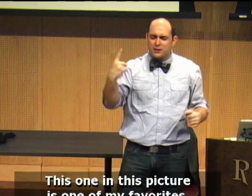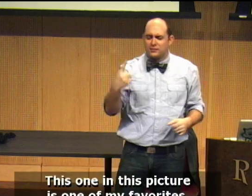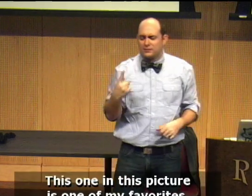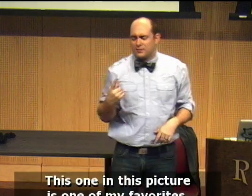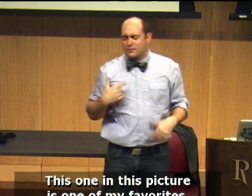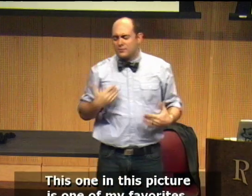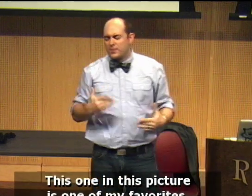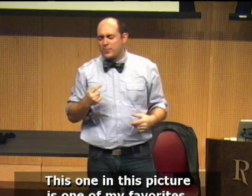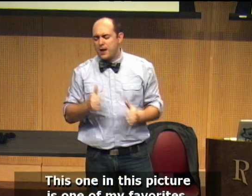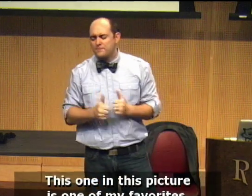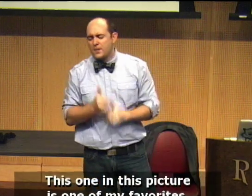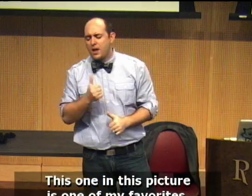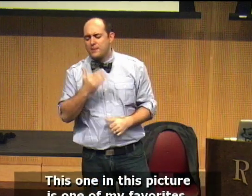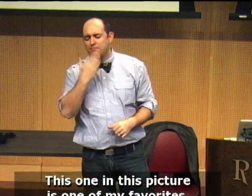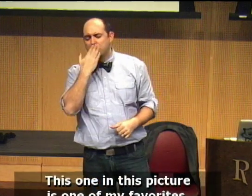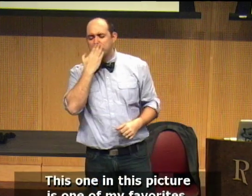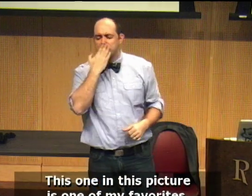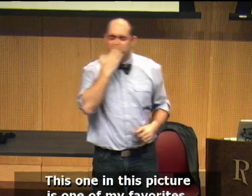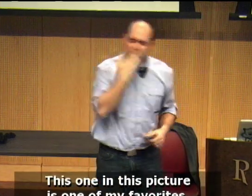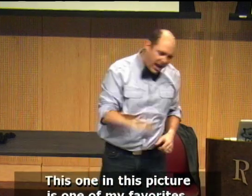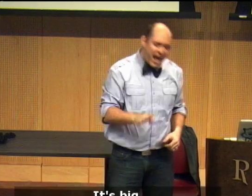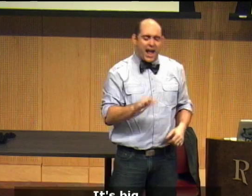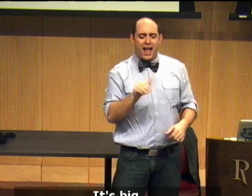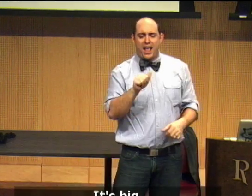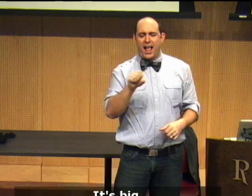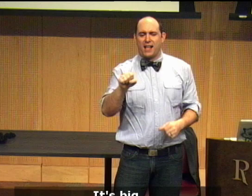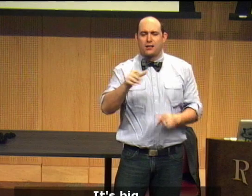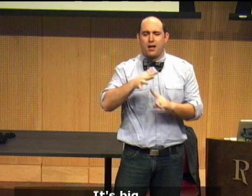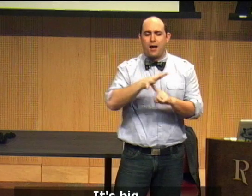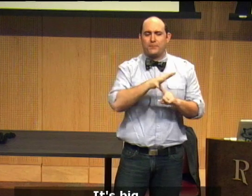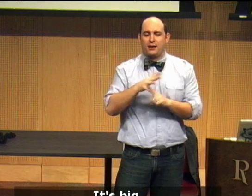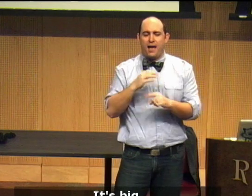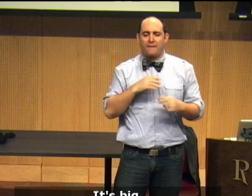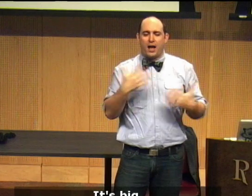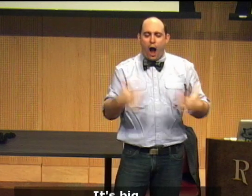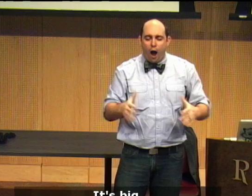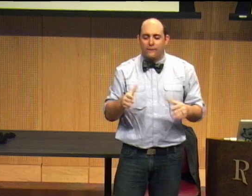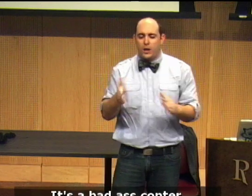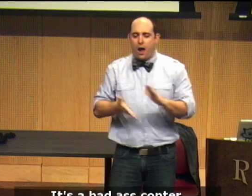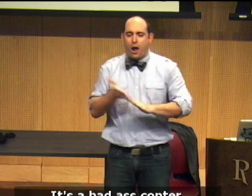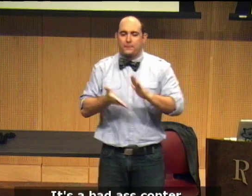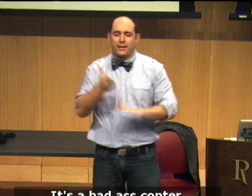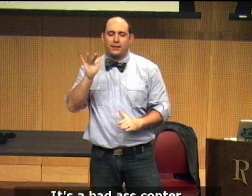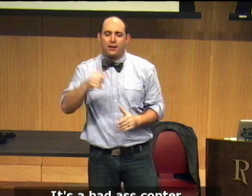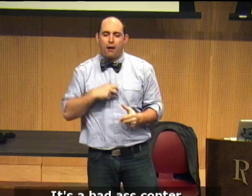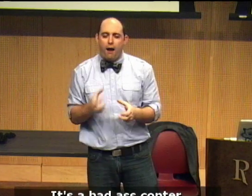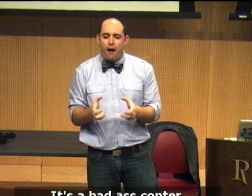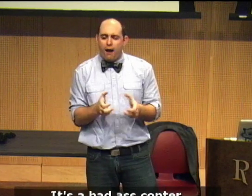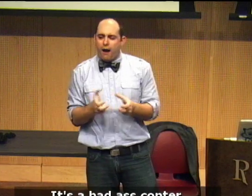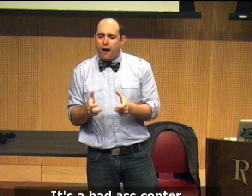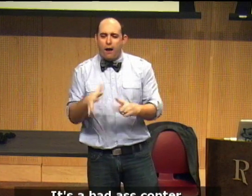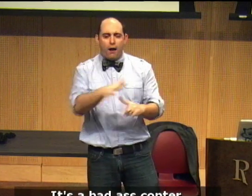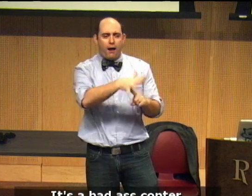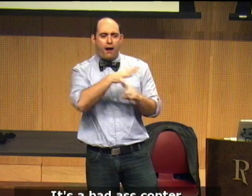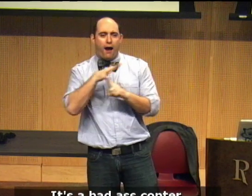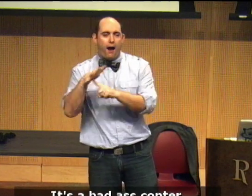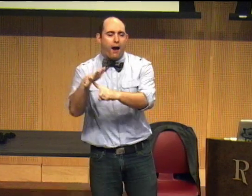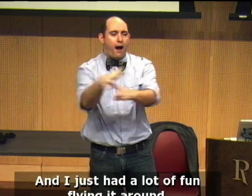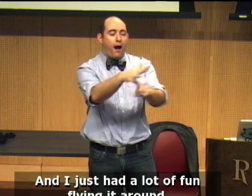This one in this picture is one of my favorites. It's big. It's a badass copter.